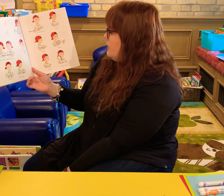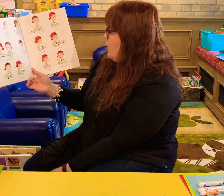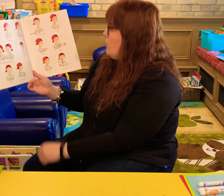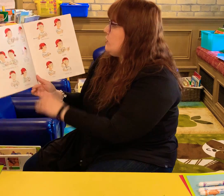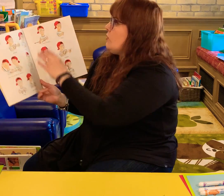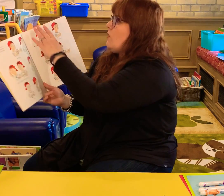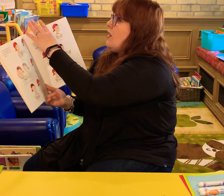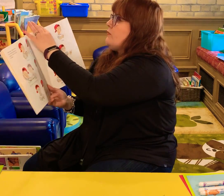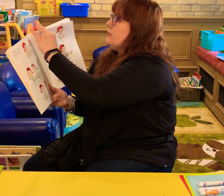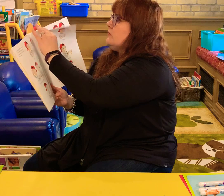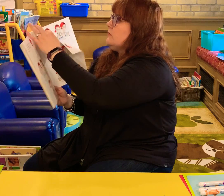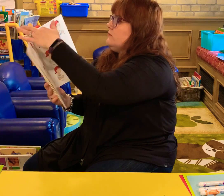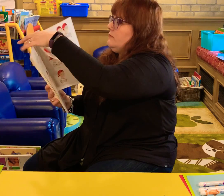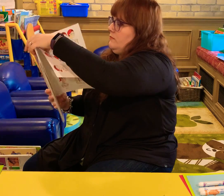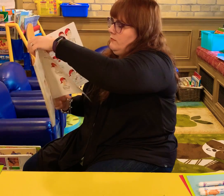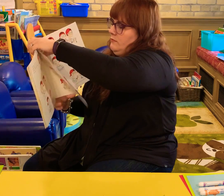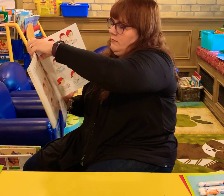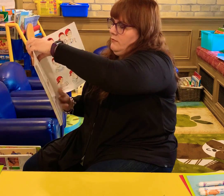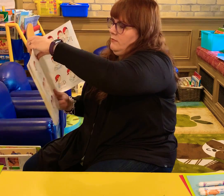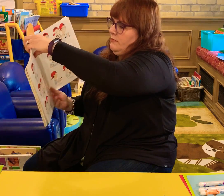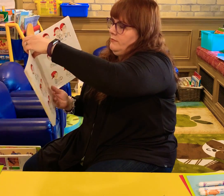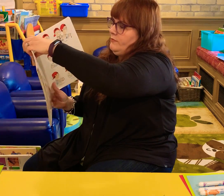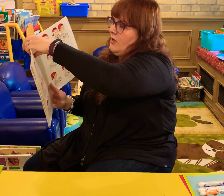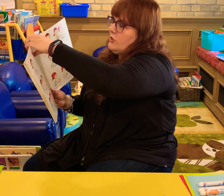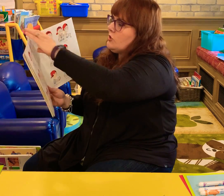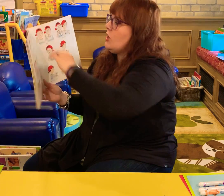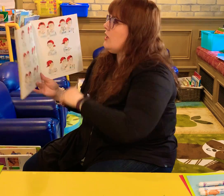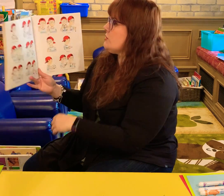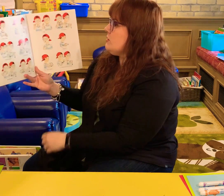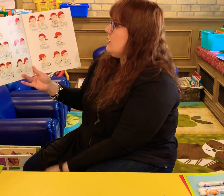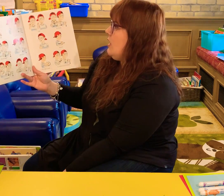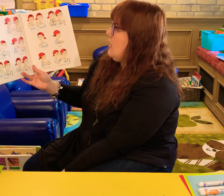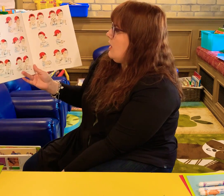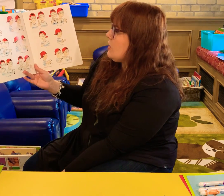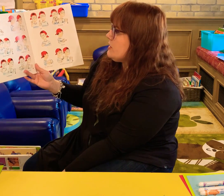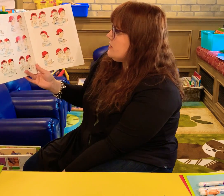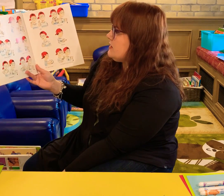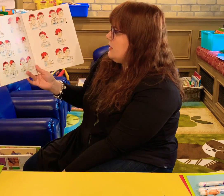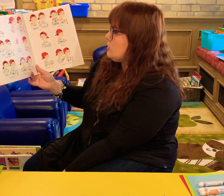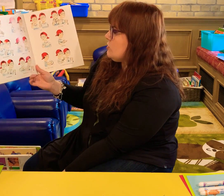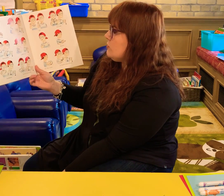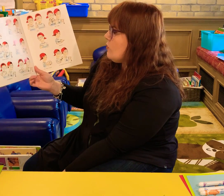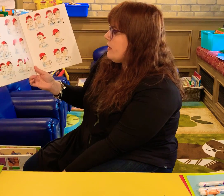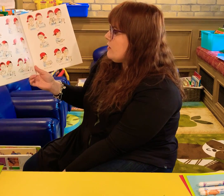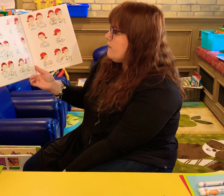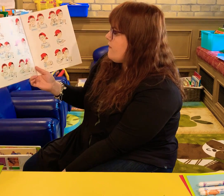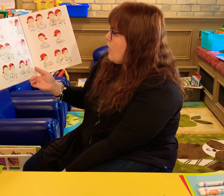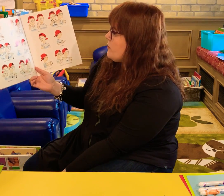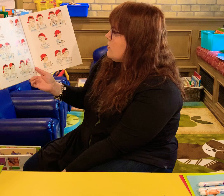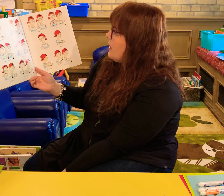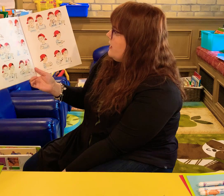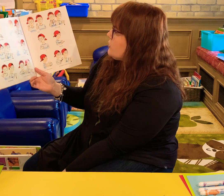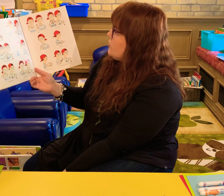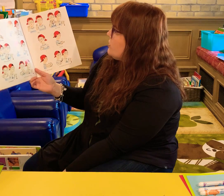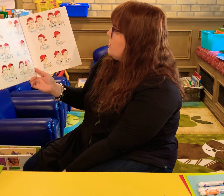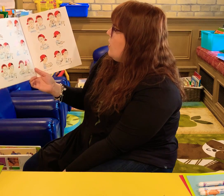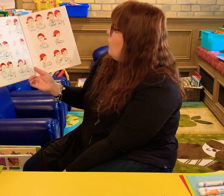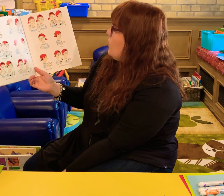when you grow up. A doctor, artist, teacher, lawyer, farmer, electrician, or